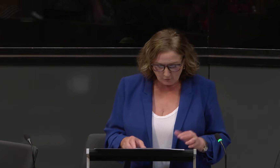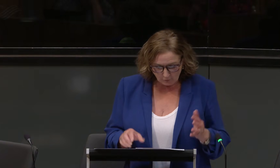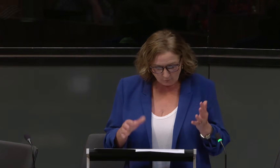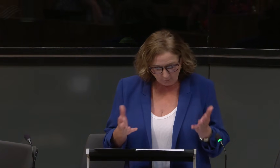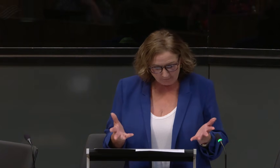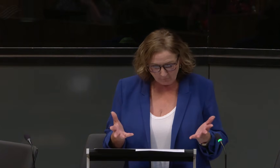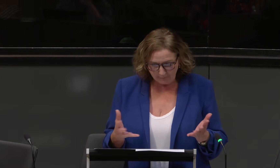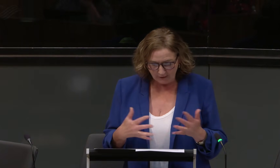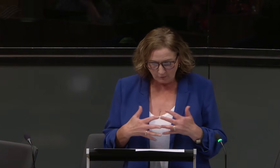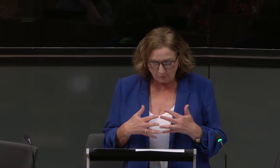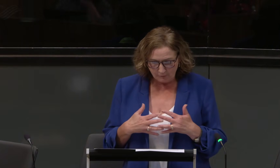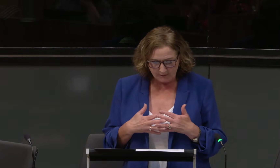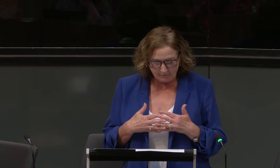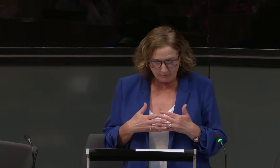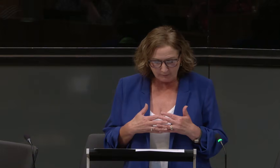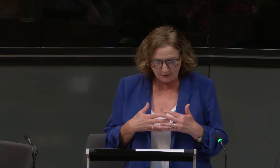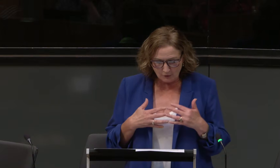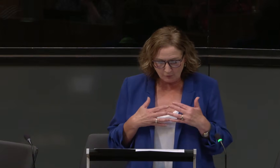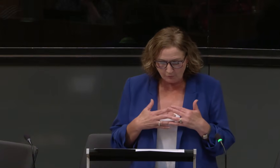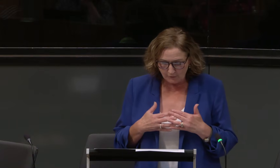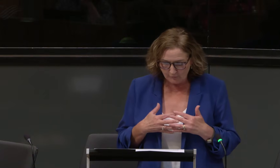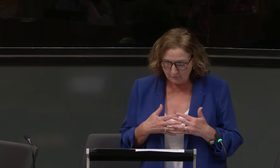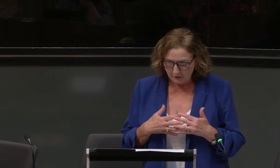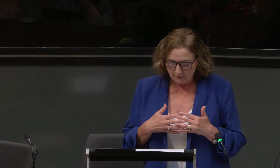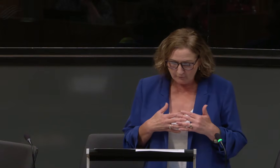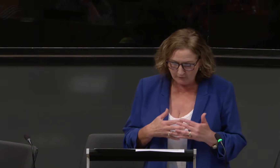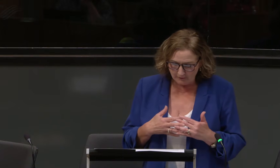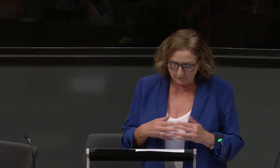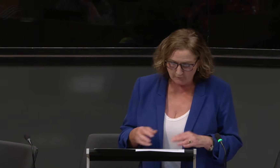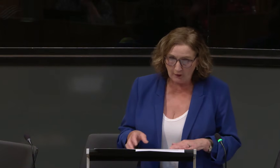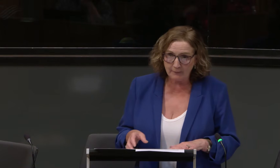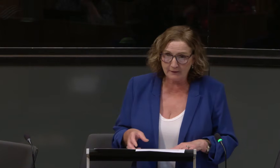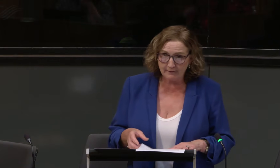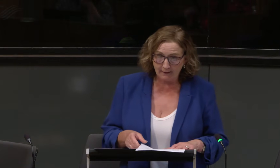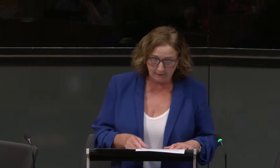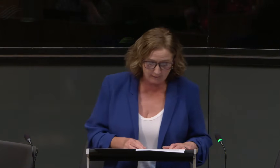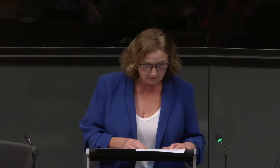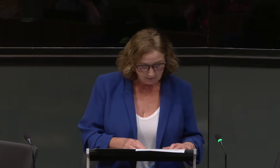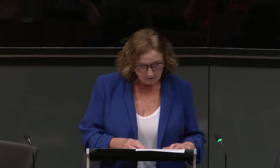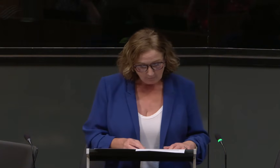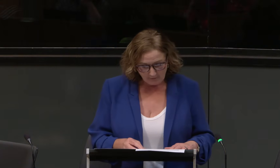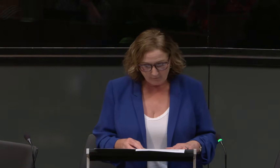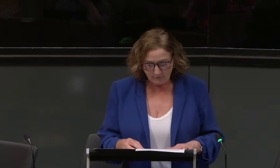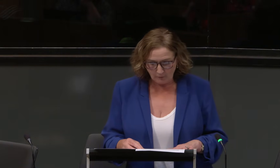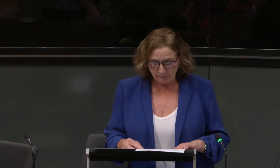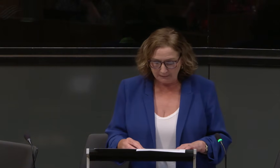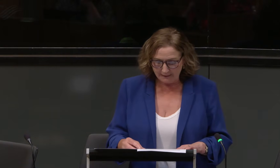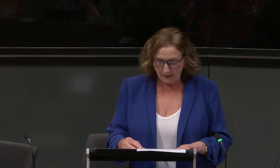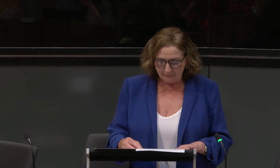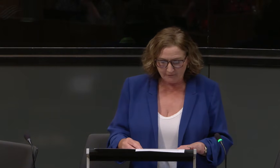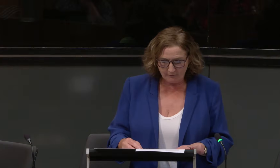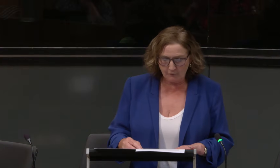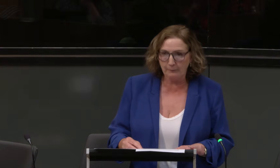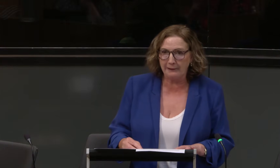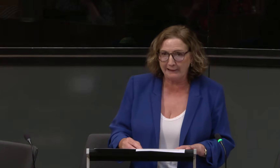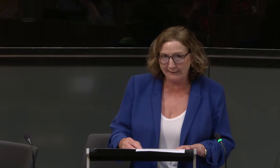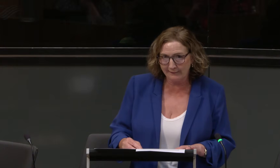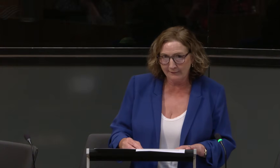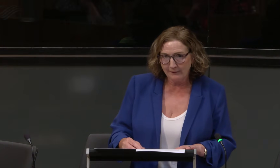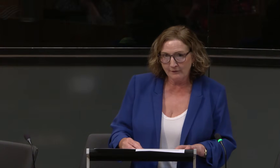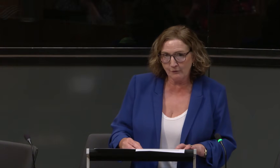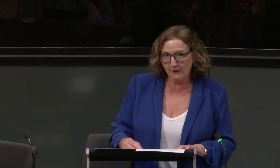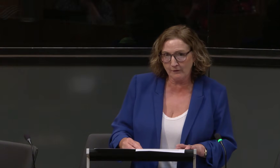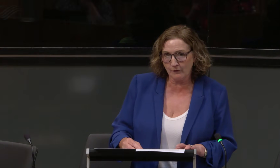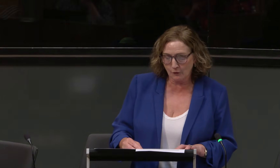You talk of Wales being open for business, but in your first statement as Cabinet Sec, there is a complete absence of a